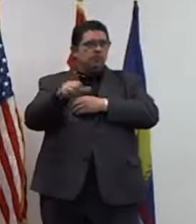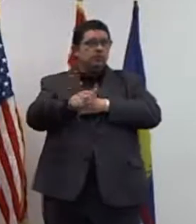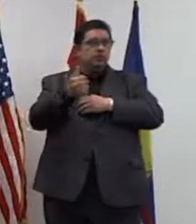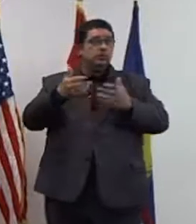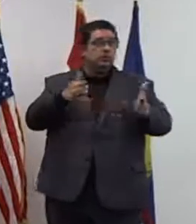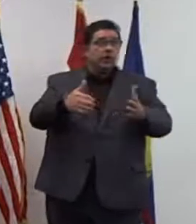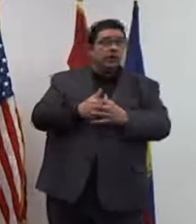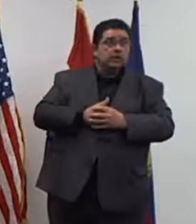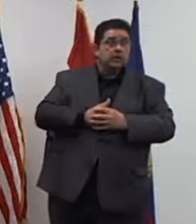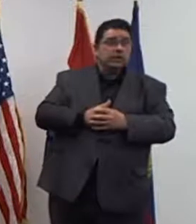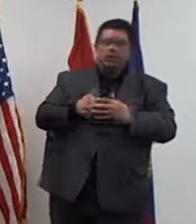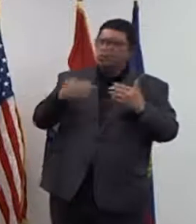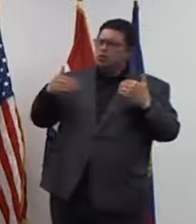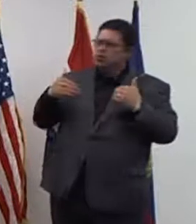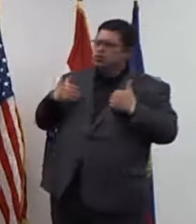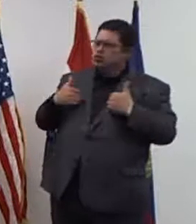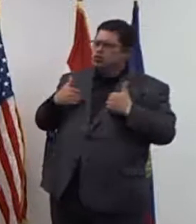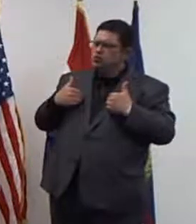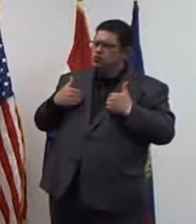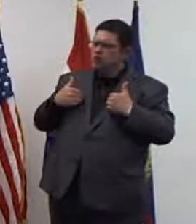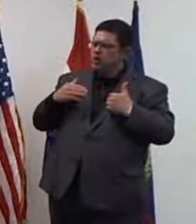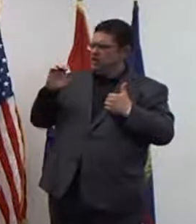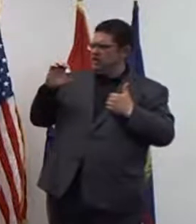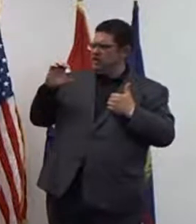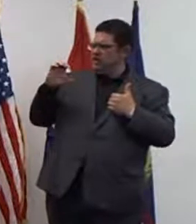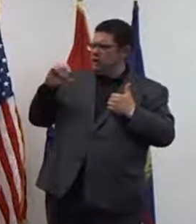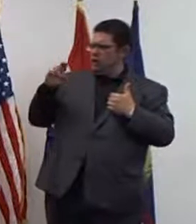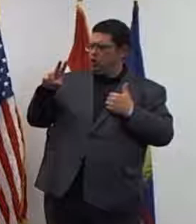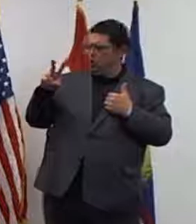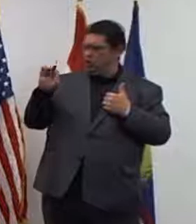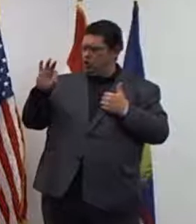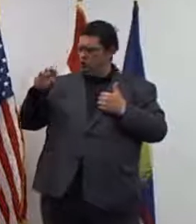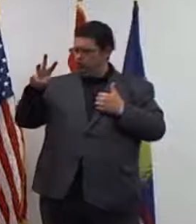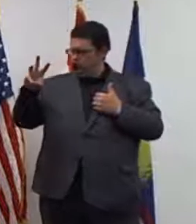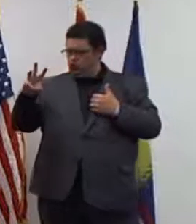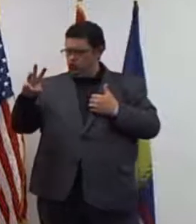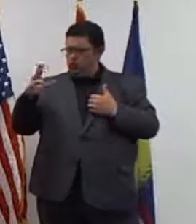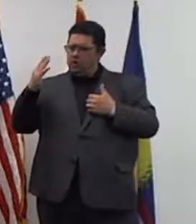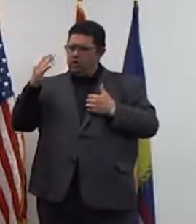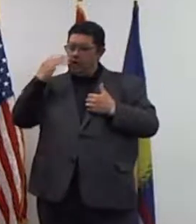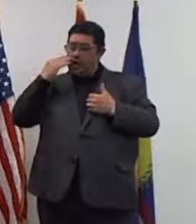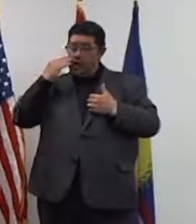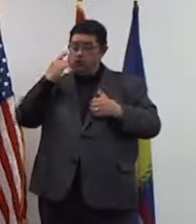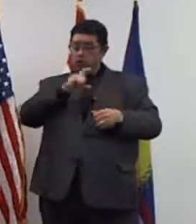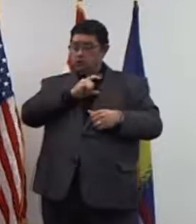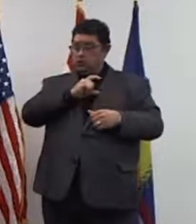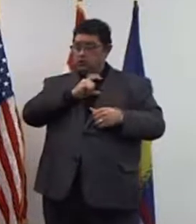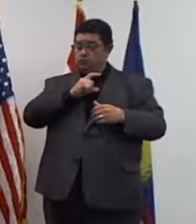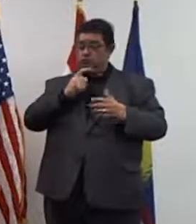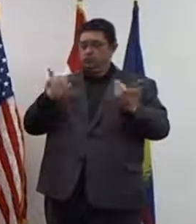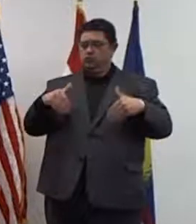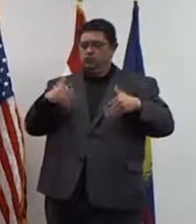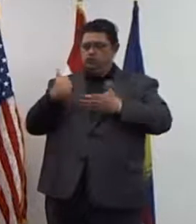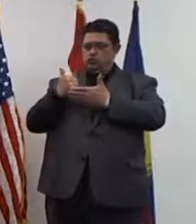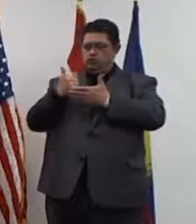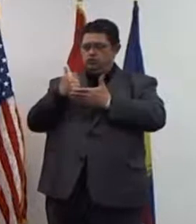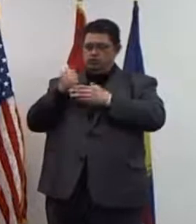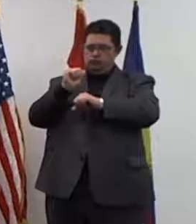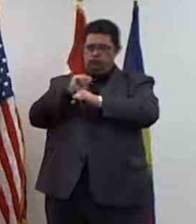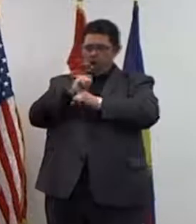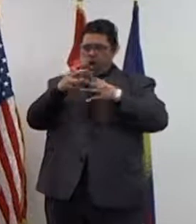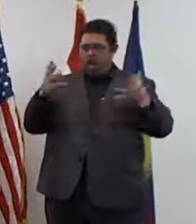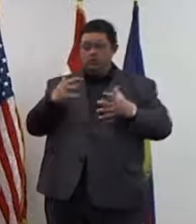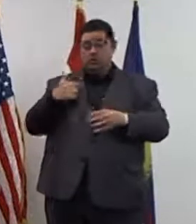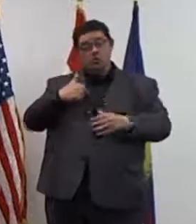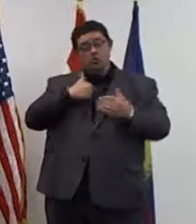curfew at all, whether there was any talk of imposing one in St. Louis County this week? I know your officers were hard at work last night. Yeah, we had a lot going on last night,